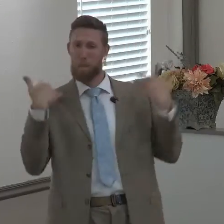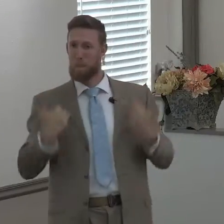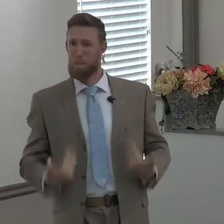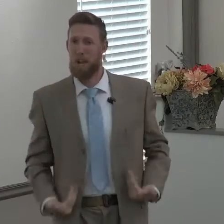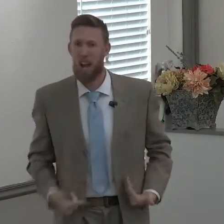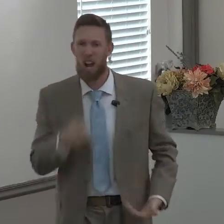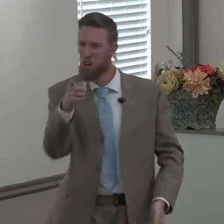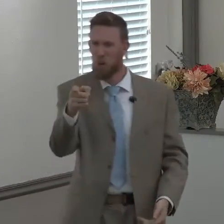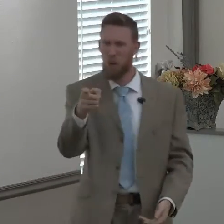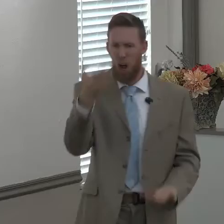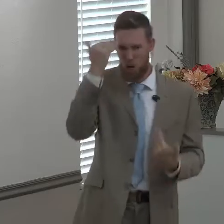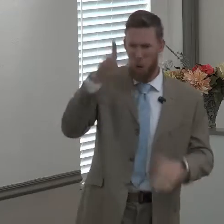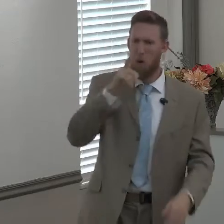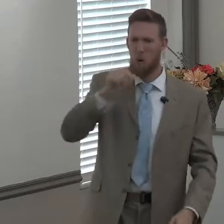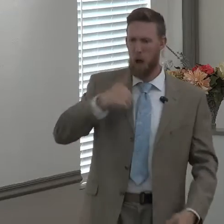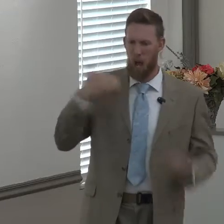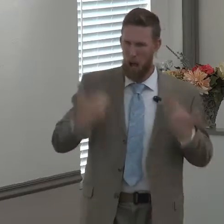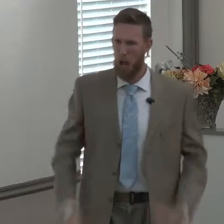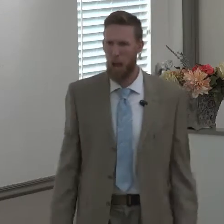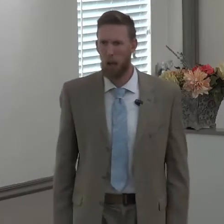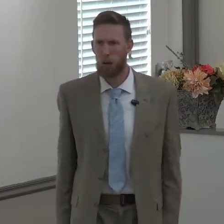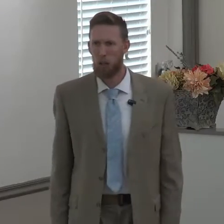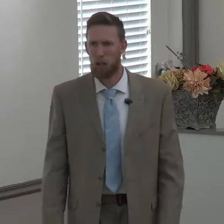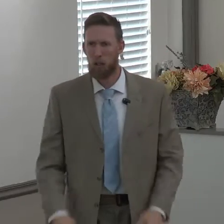sacrificial love isn't about puffing myself up.